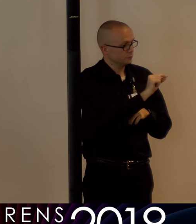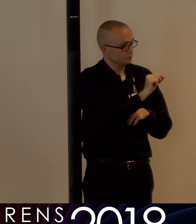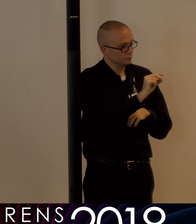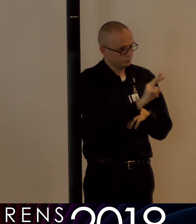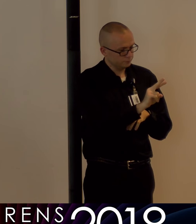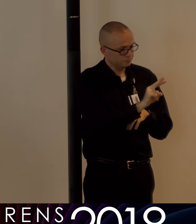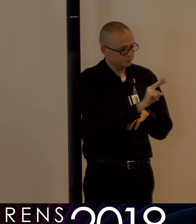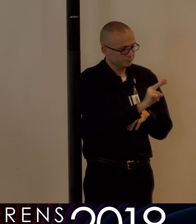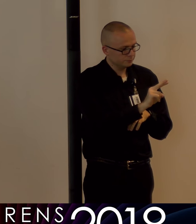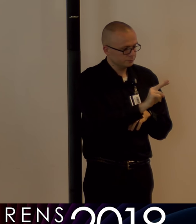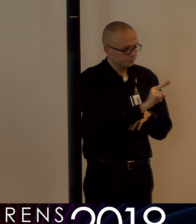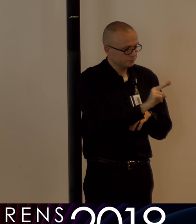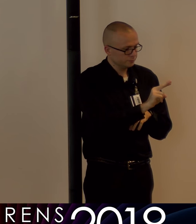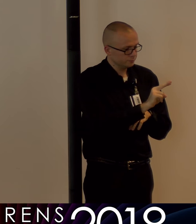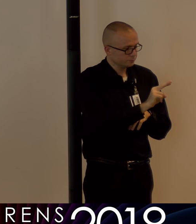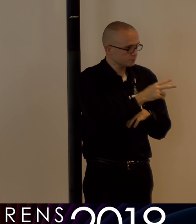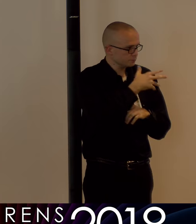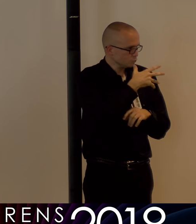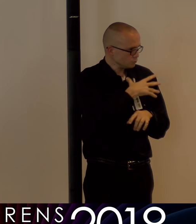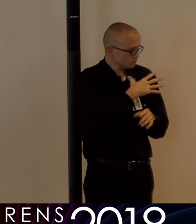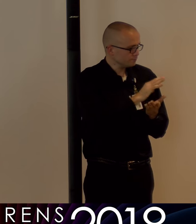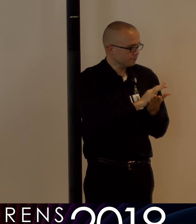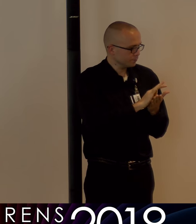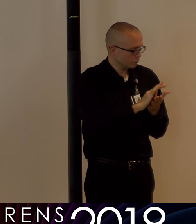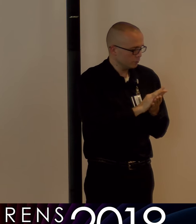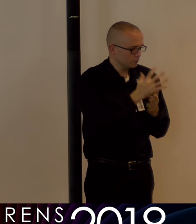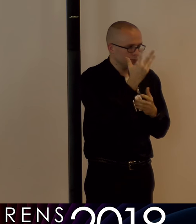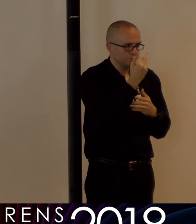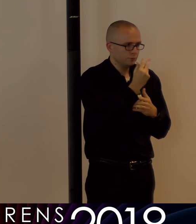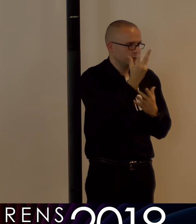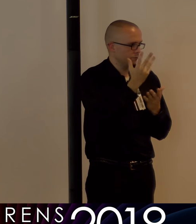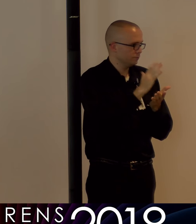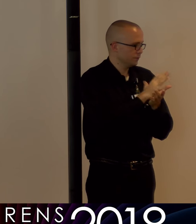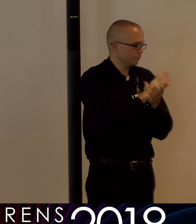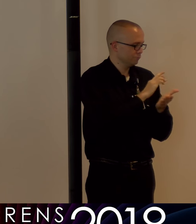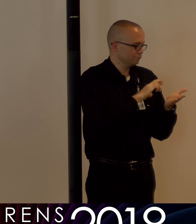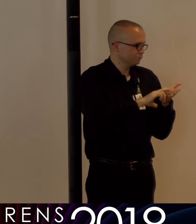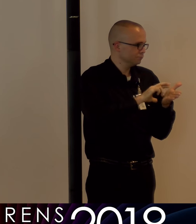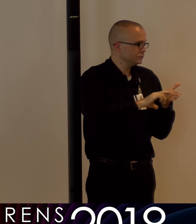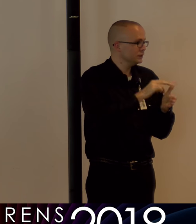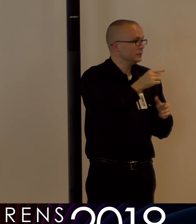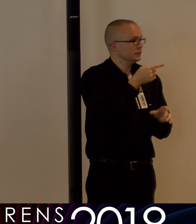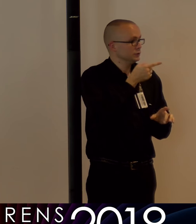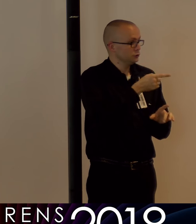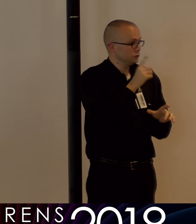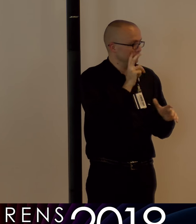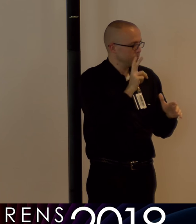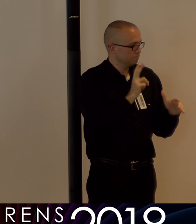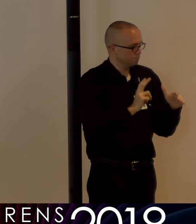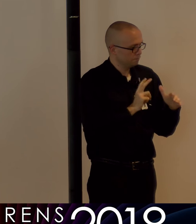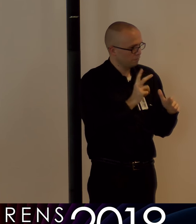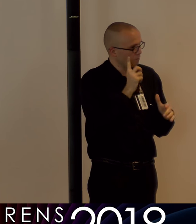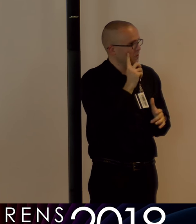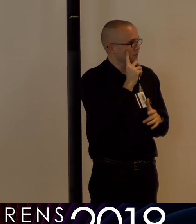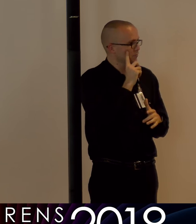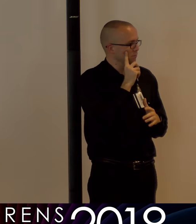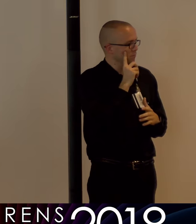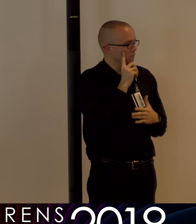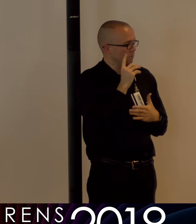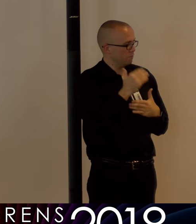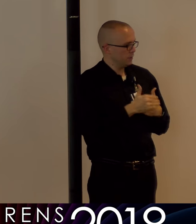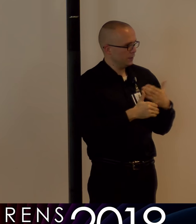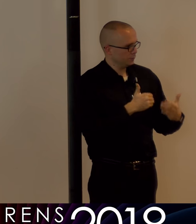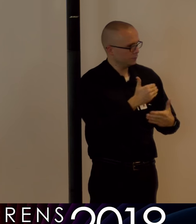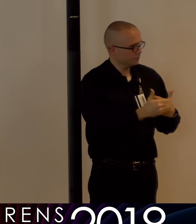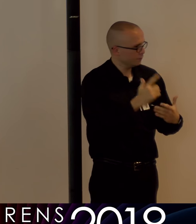2002, Doris Wu and Donna Feketty wrote this beautiful paper describing what they perceived as patterning